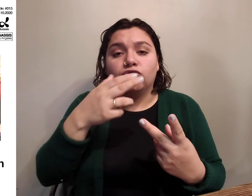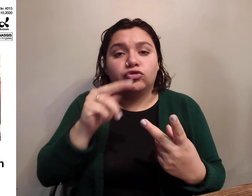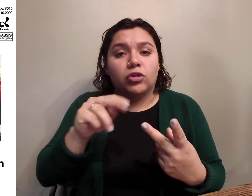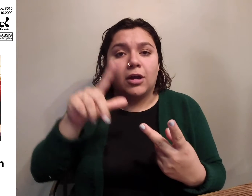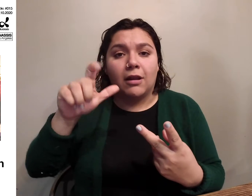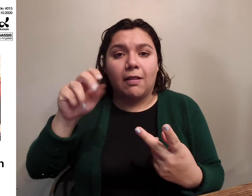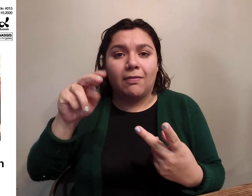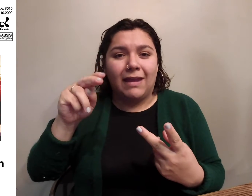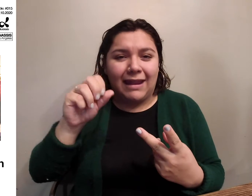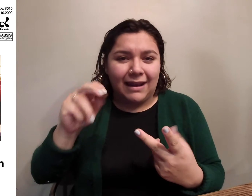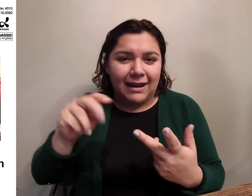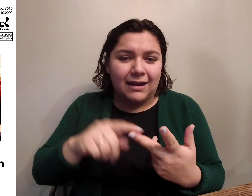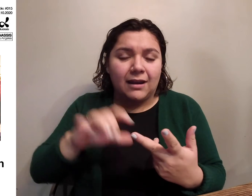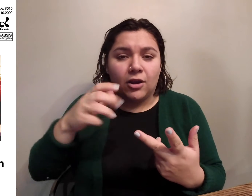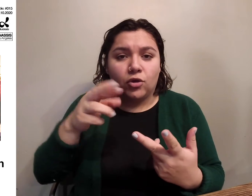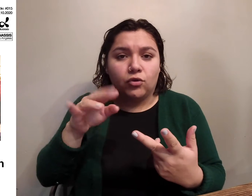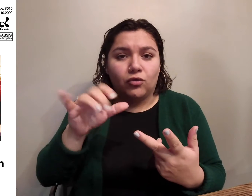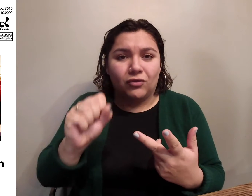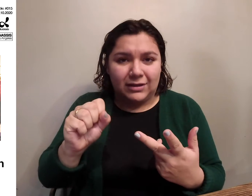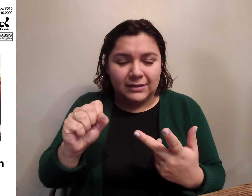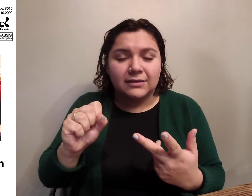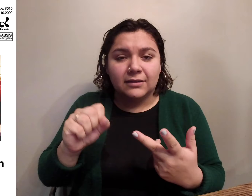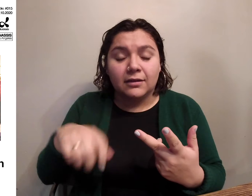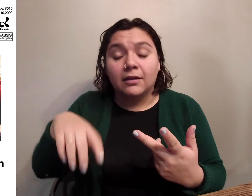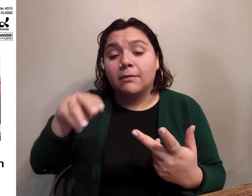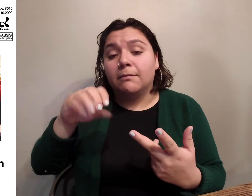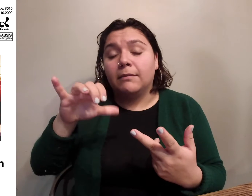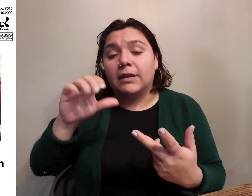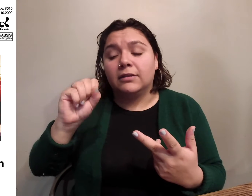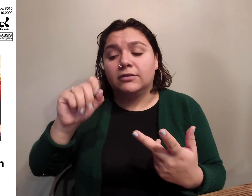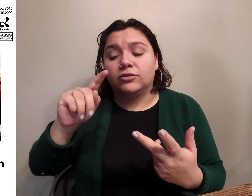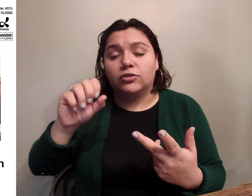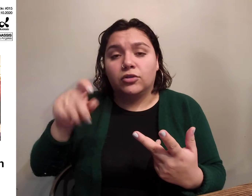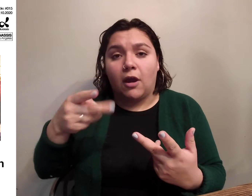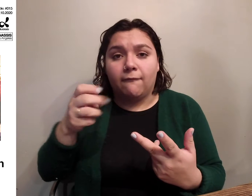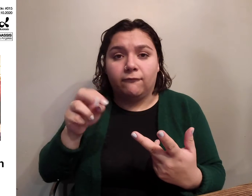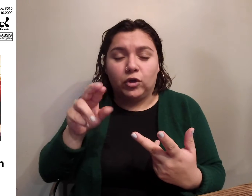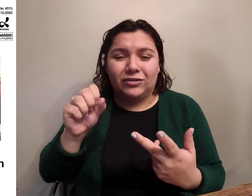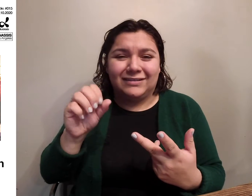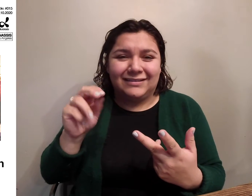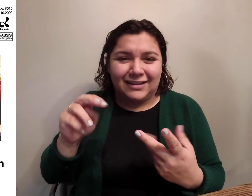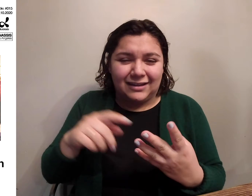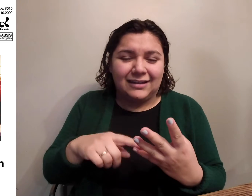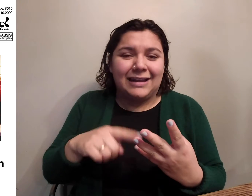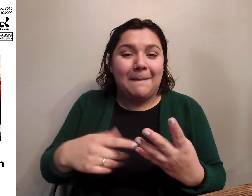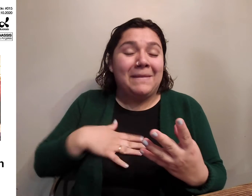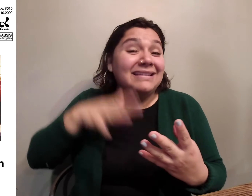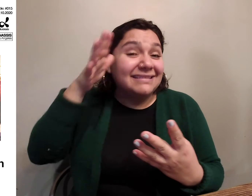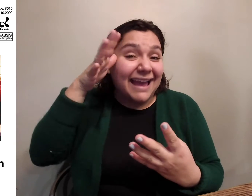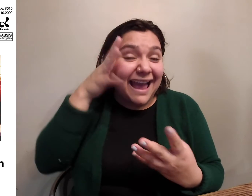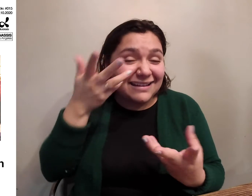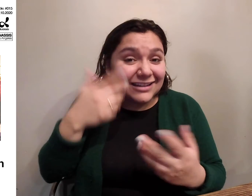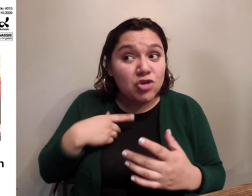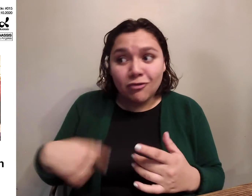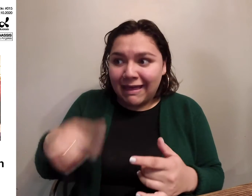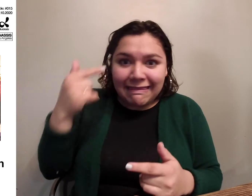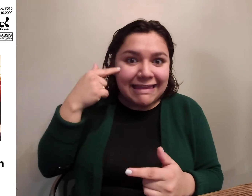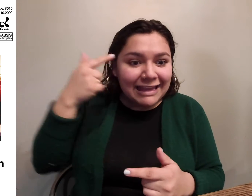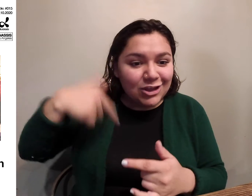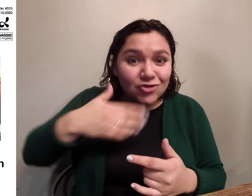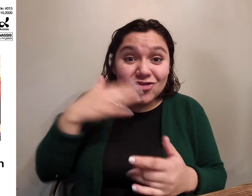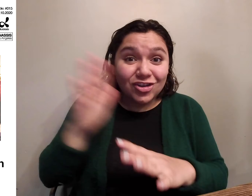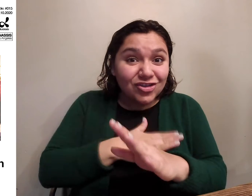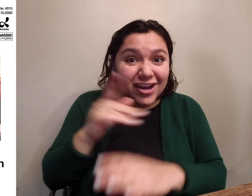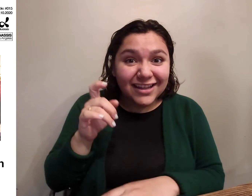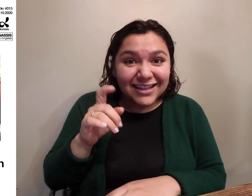Christopherson and my dad and Lucinda Williams. You know, would they think these were good lines? That's very